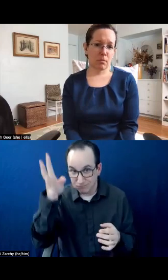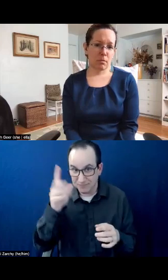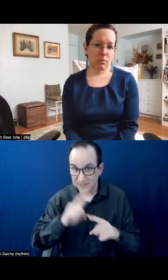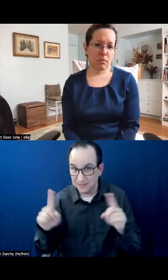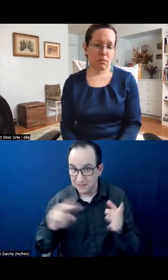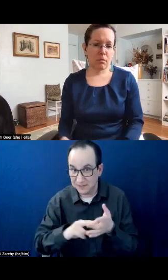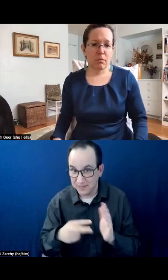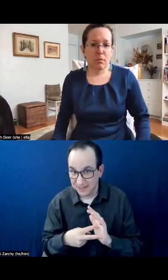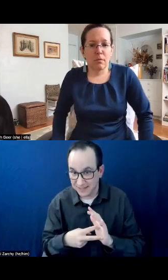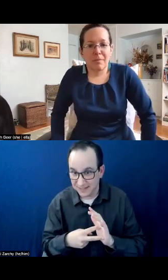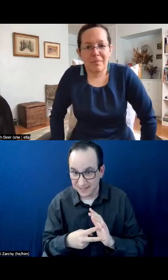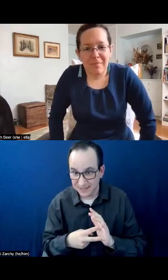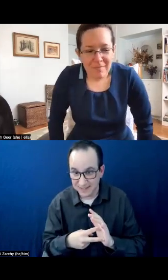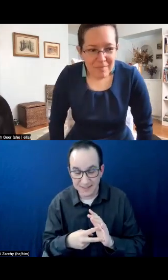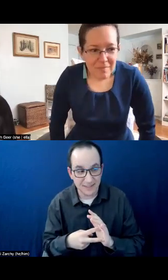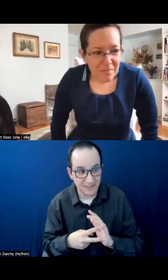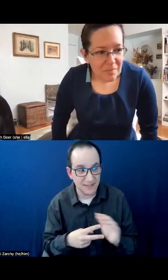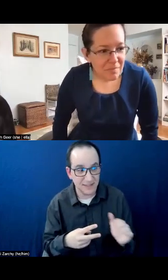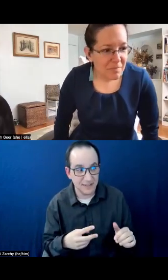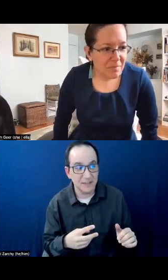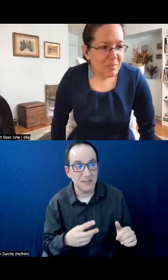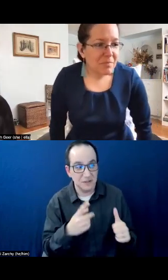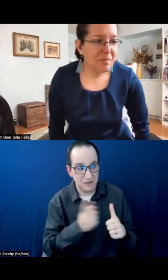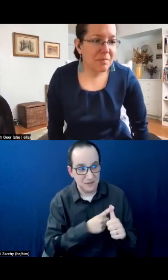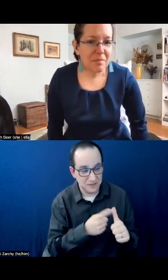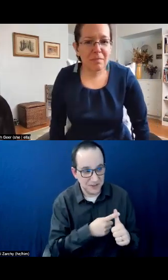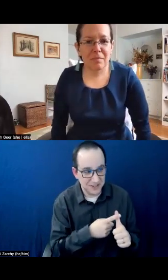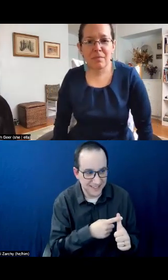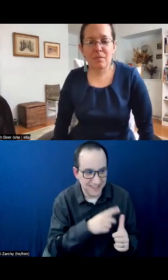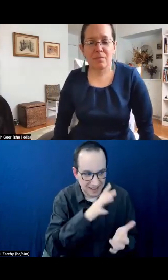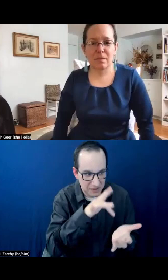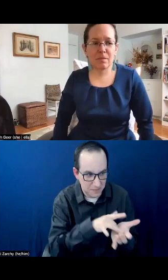But my two students came up with two meanings for this.